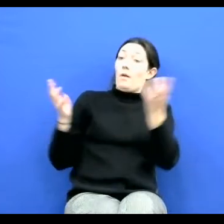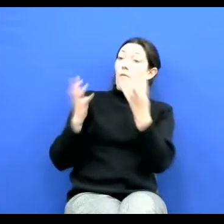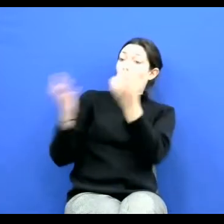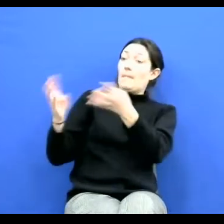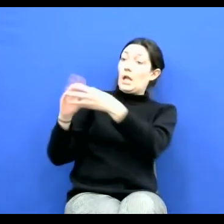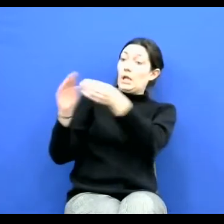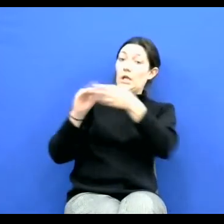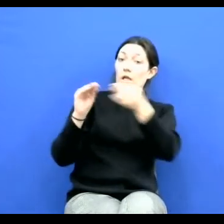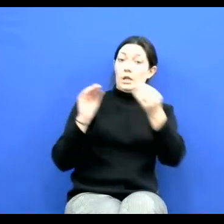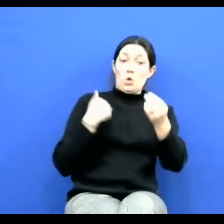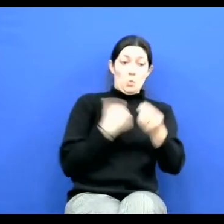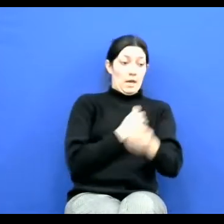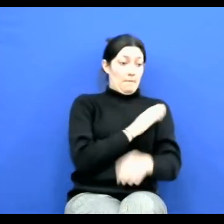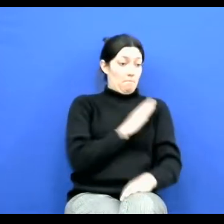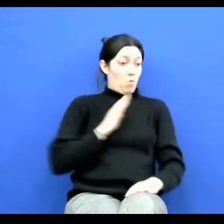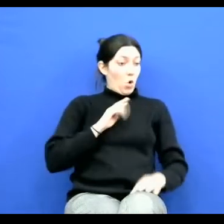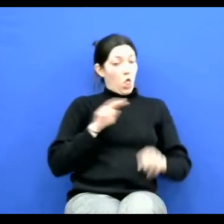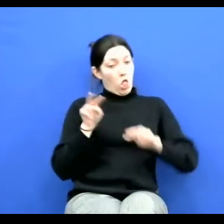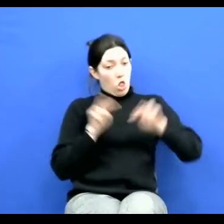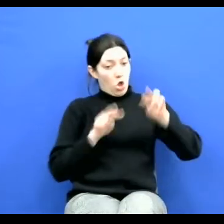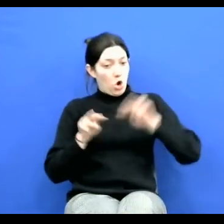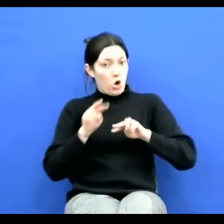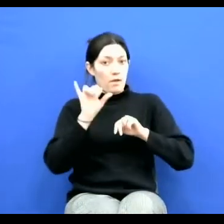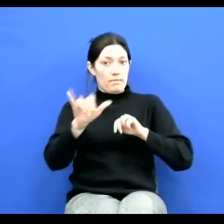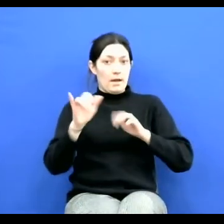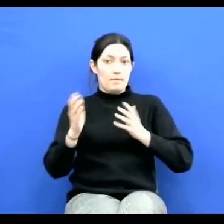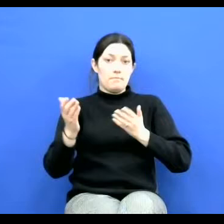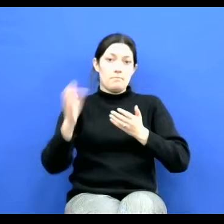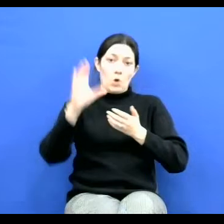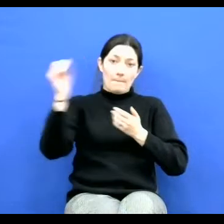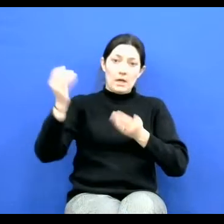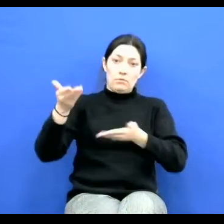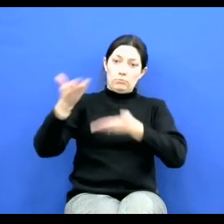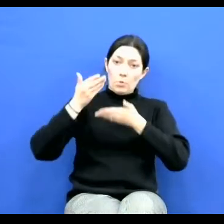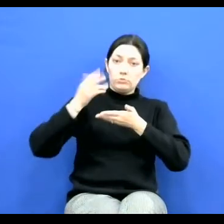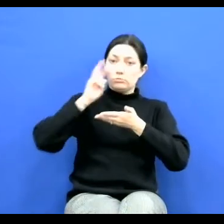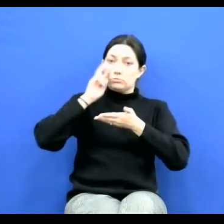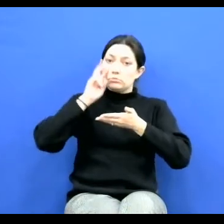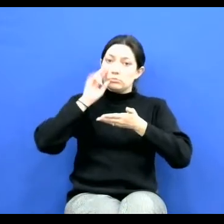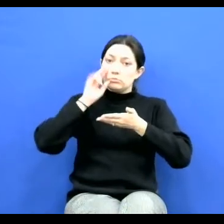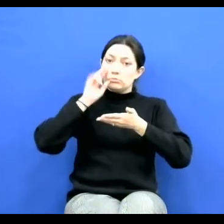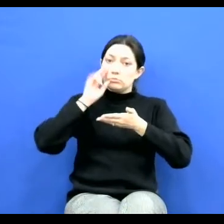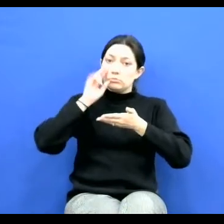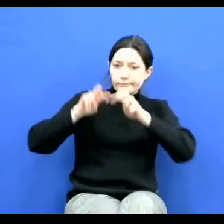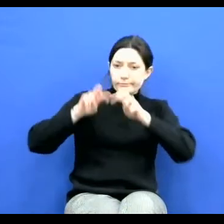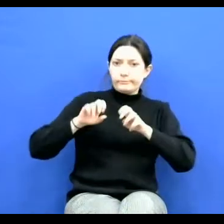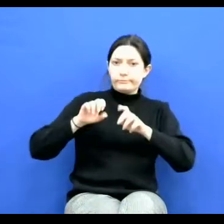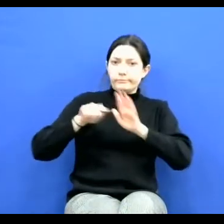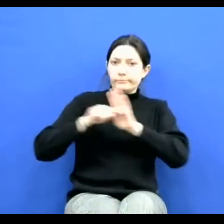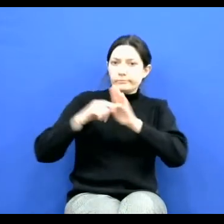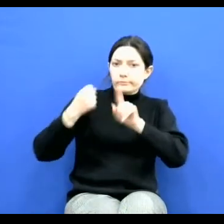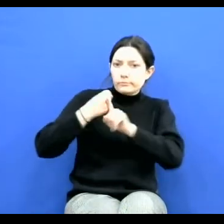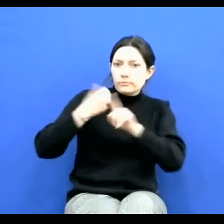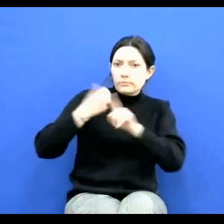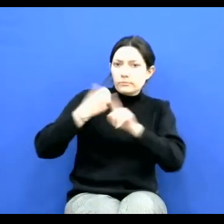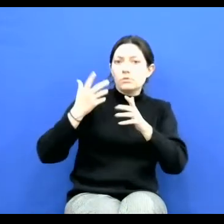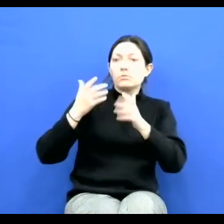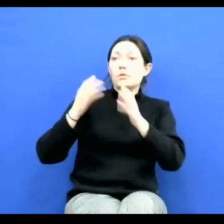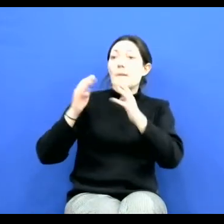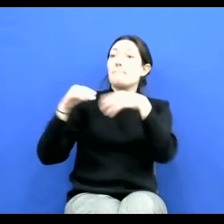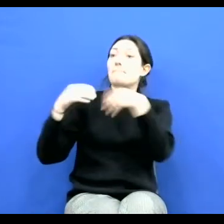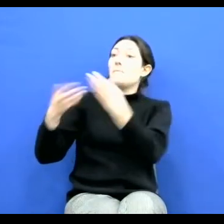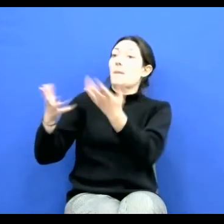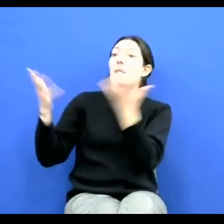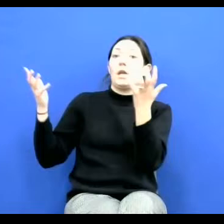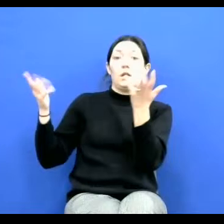potential adverse impacts, and we also take comments from the public to listen to potential adverse impacts. You yourself have brought a number of